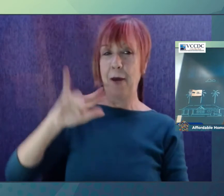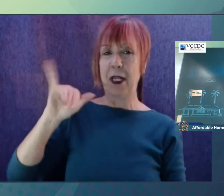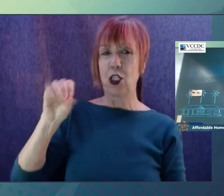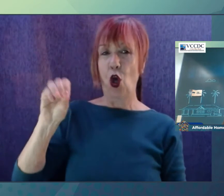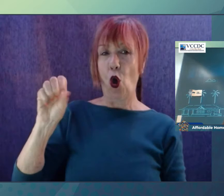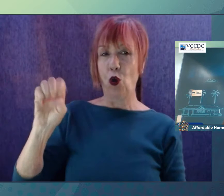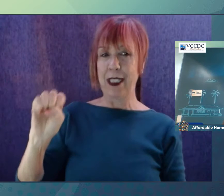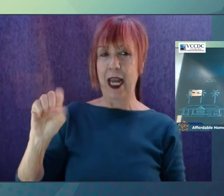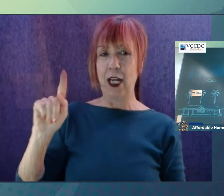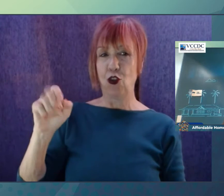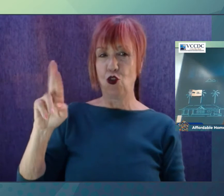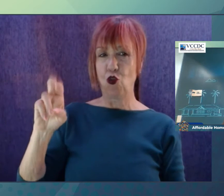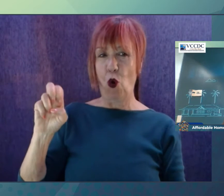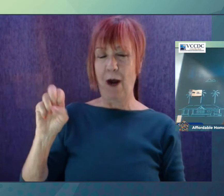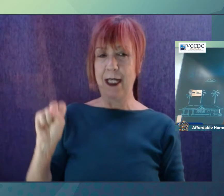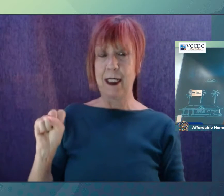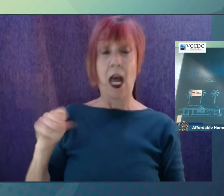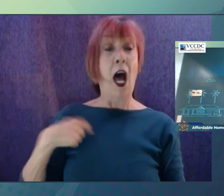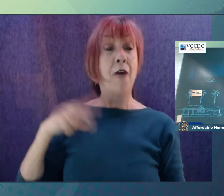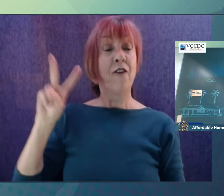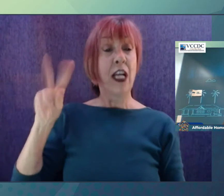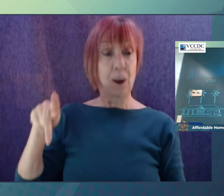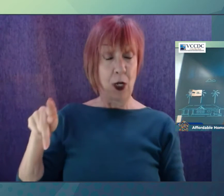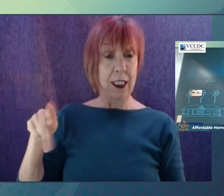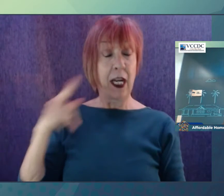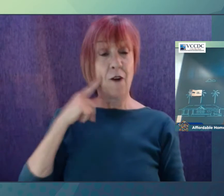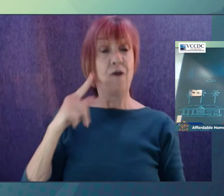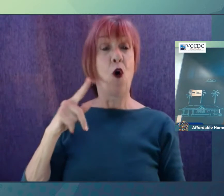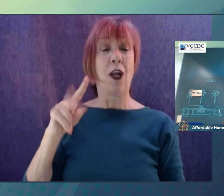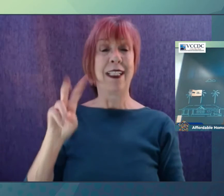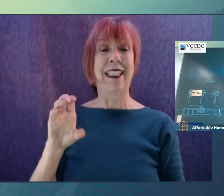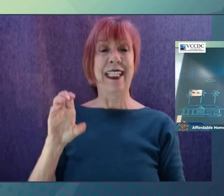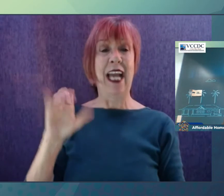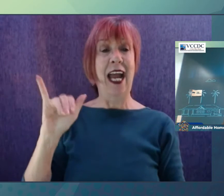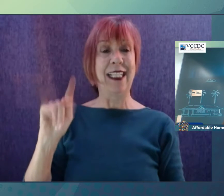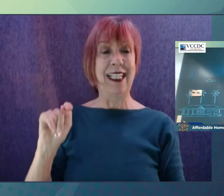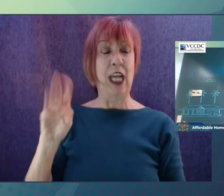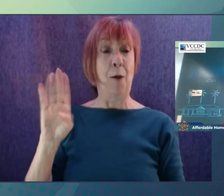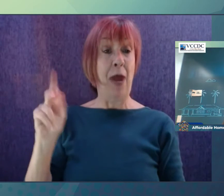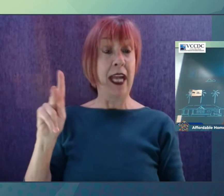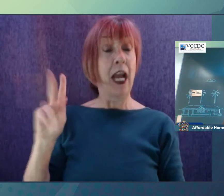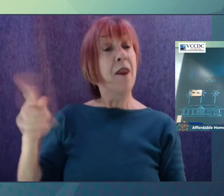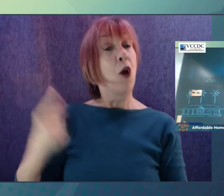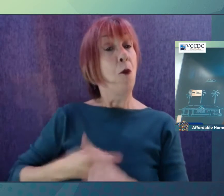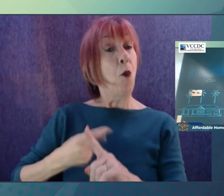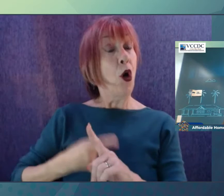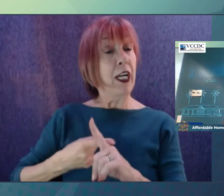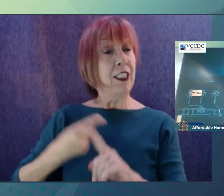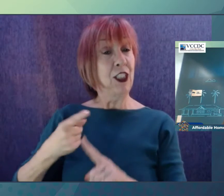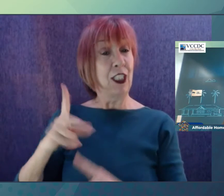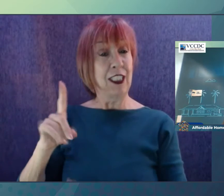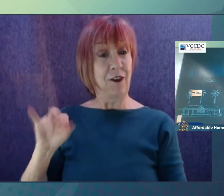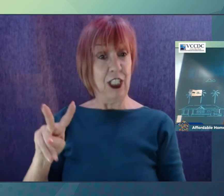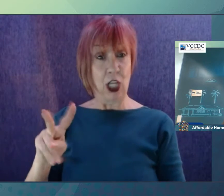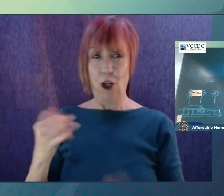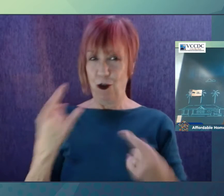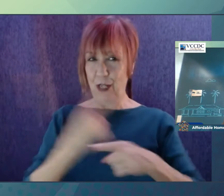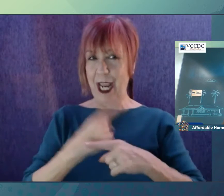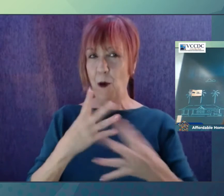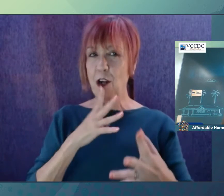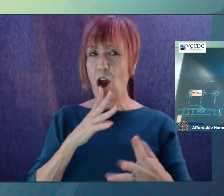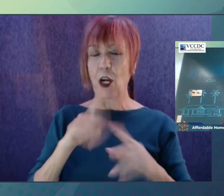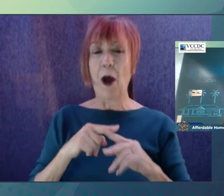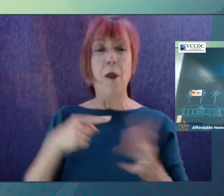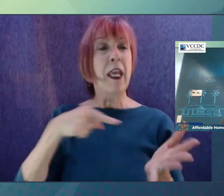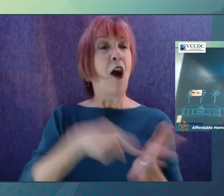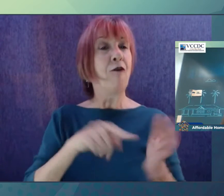Torres. I'm the Vice President Market Manager for CIT Bank's Mortgage Division. And today I'm here to talk to you about our Affordable Home Mortgage